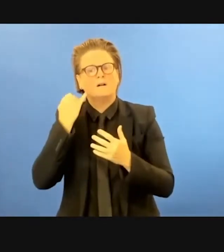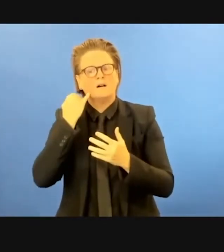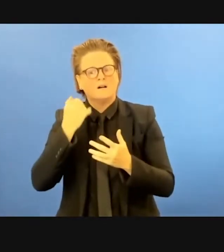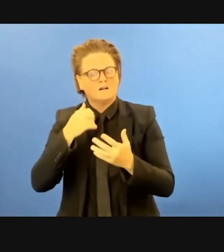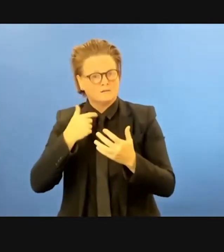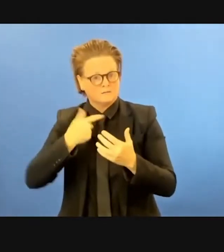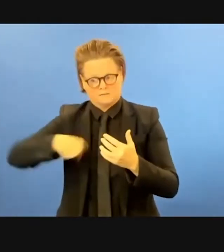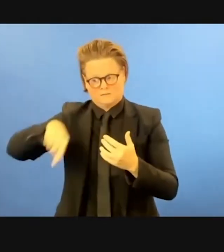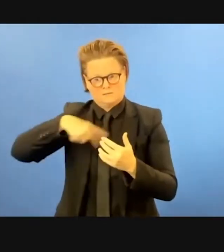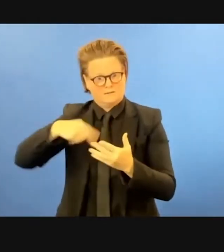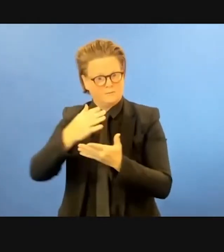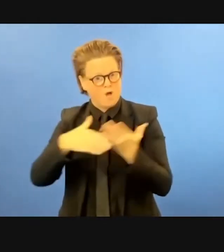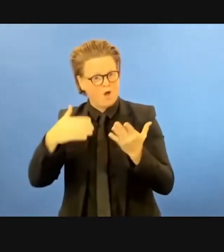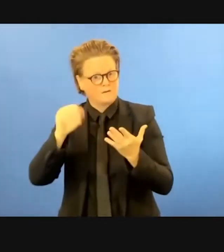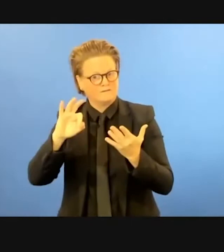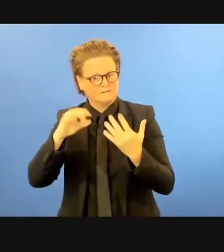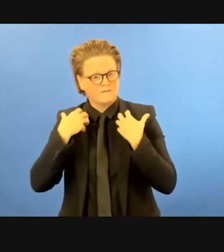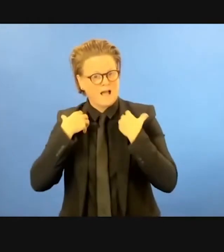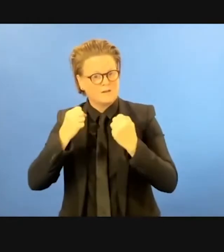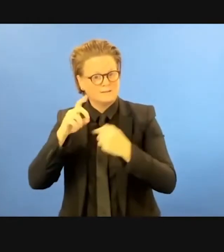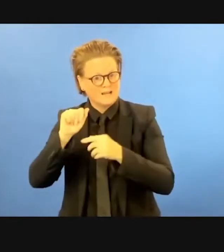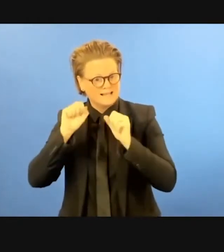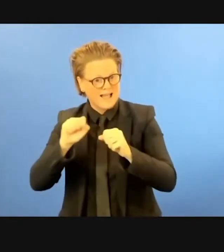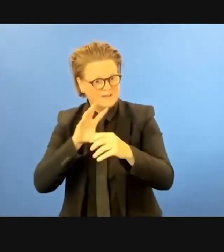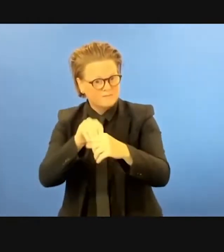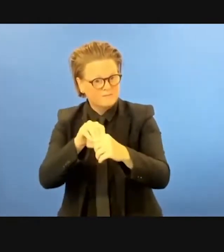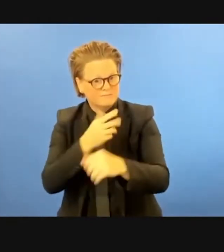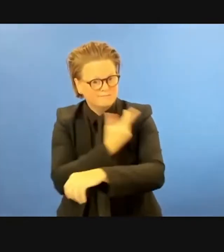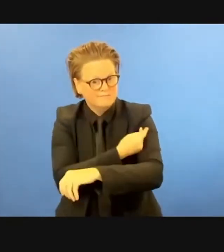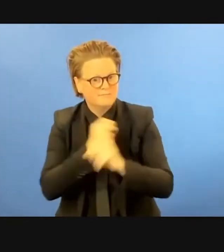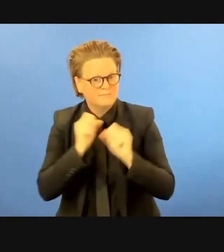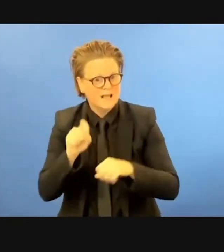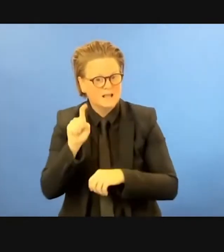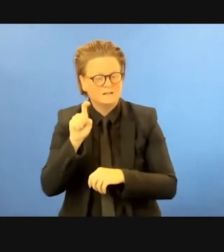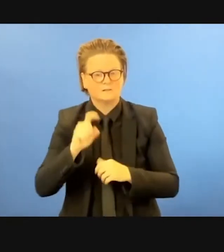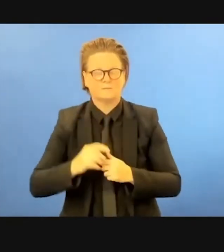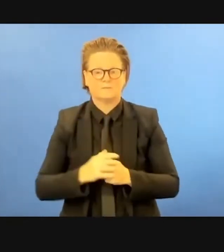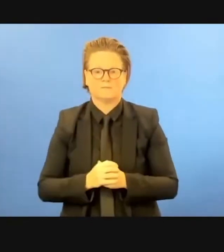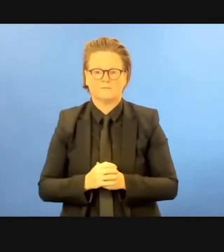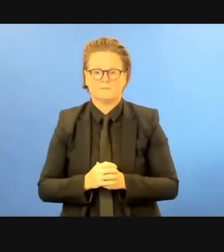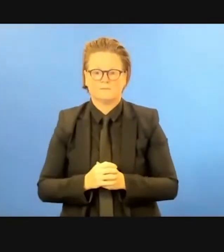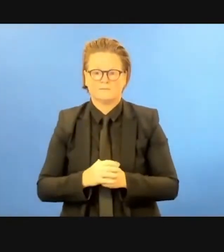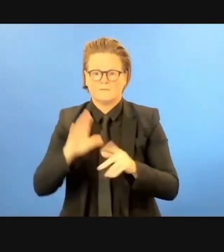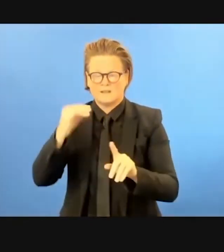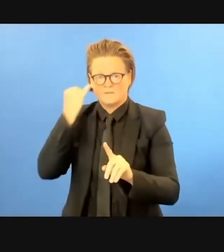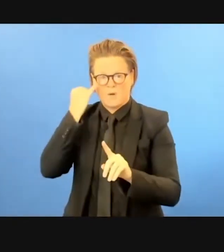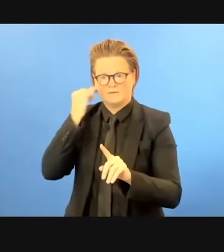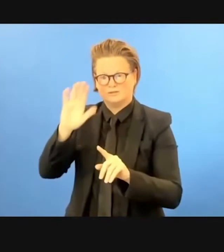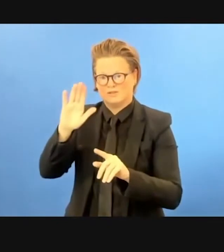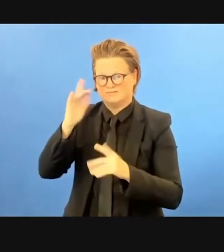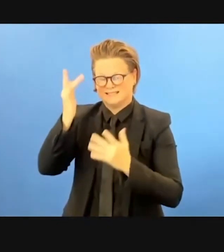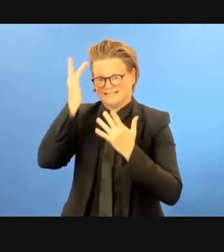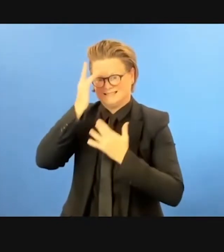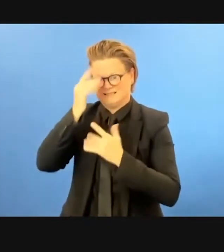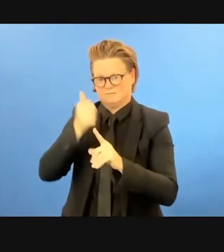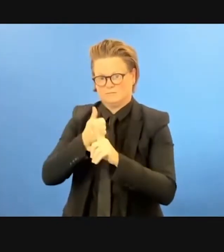autoimmune disease leads to immunocompromise, for example, if a person has to take corticosteroids or